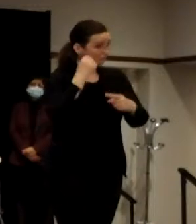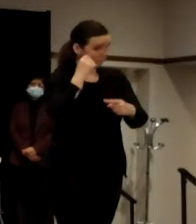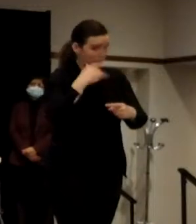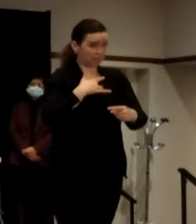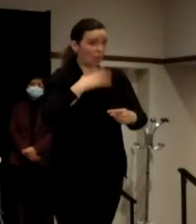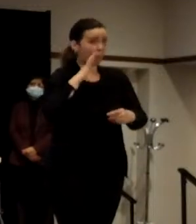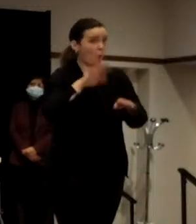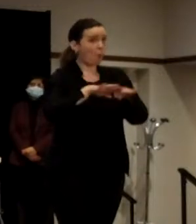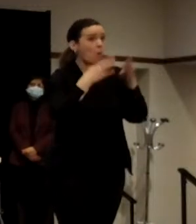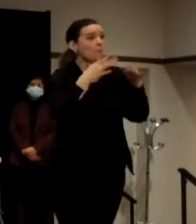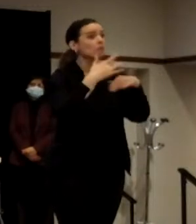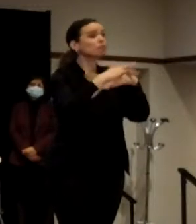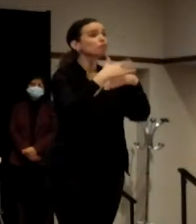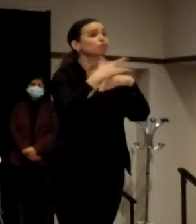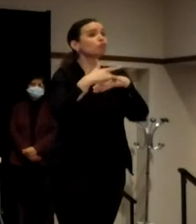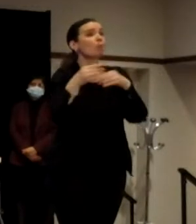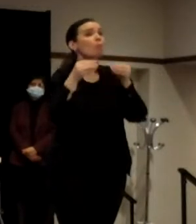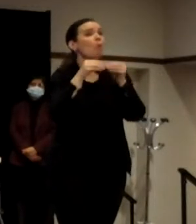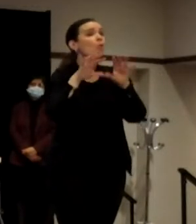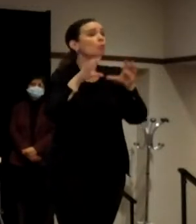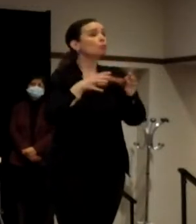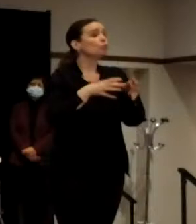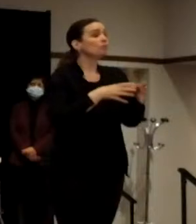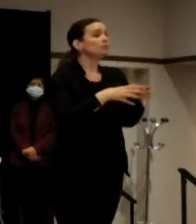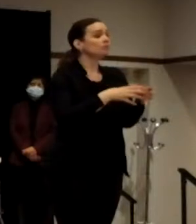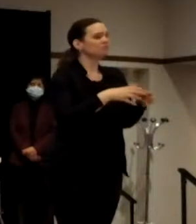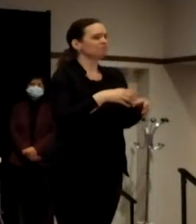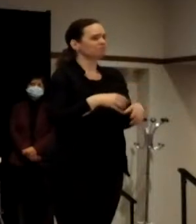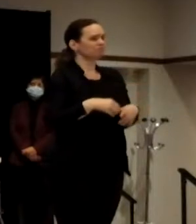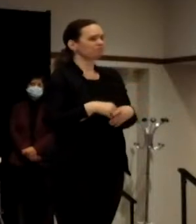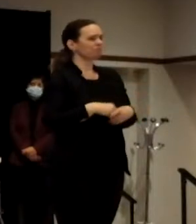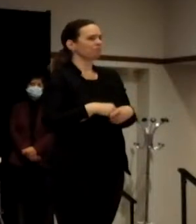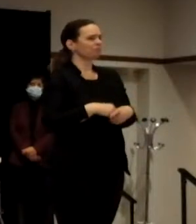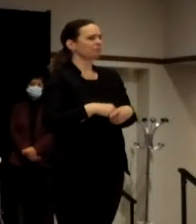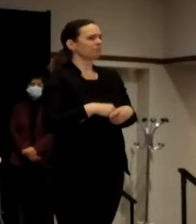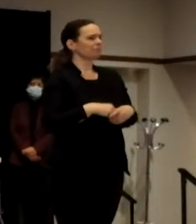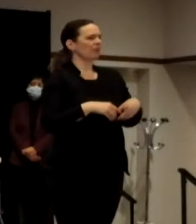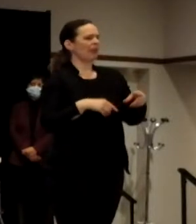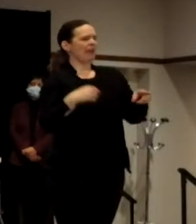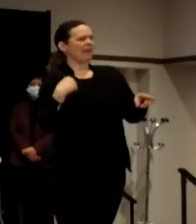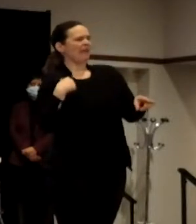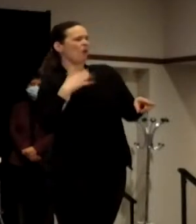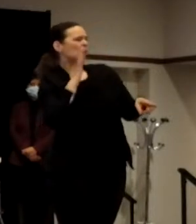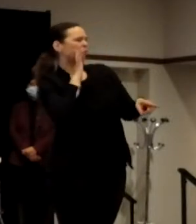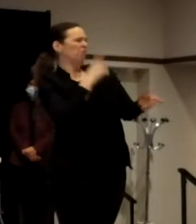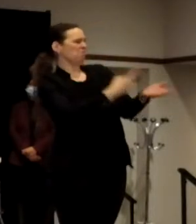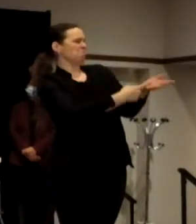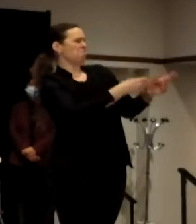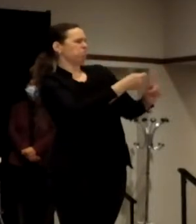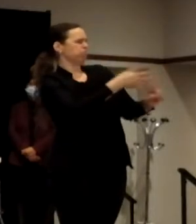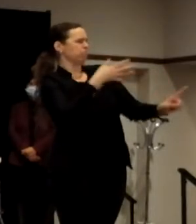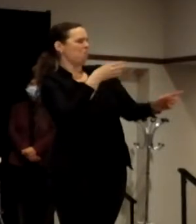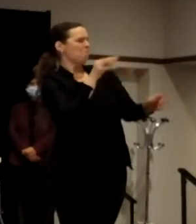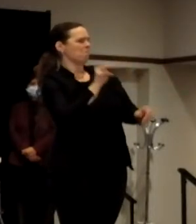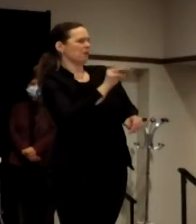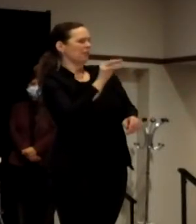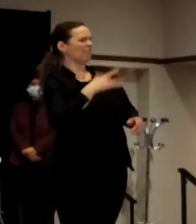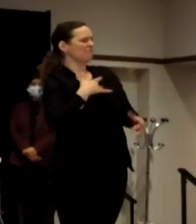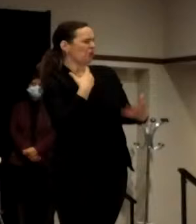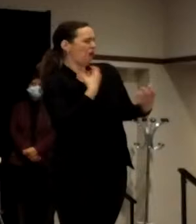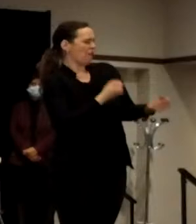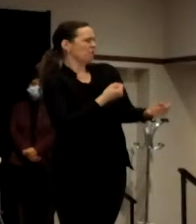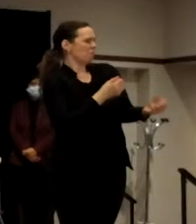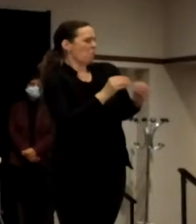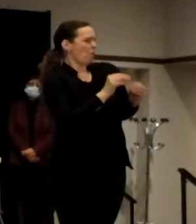I'll feel more confident talking about that on Monday or Tuesday or Monday, but I do think we're getting to a